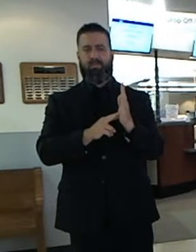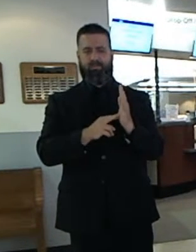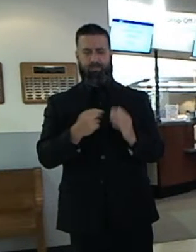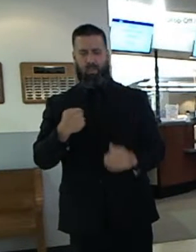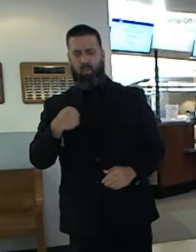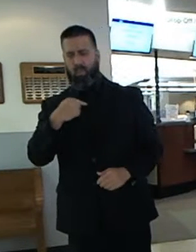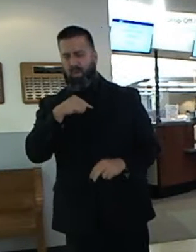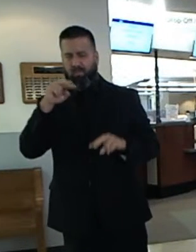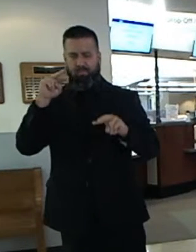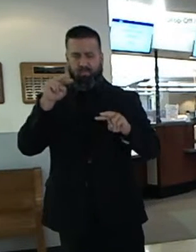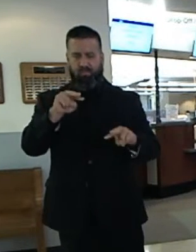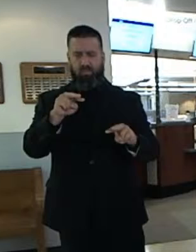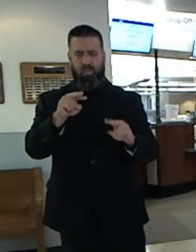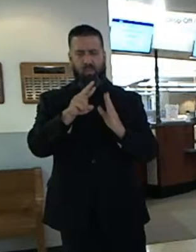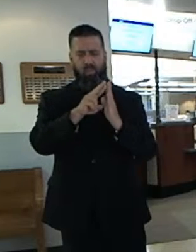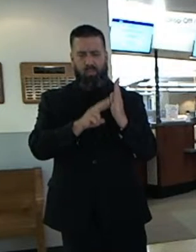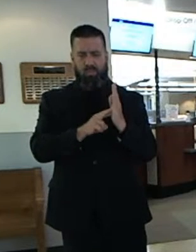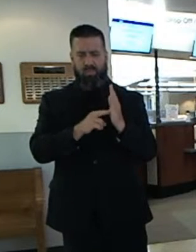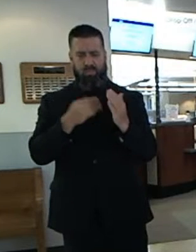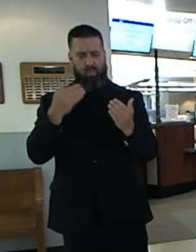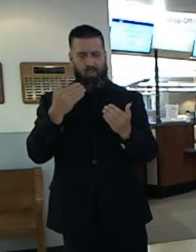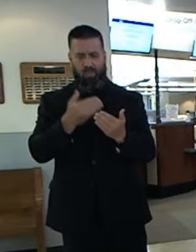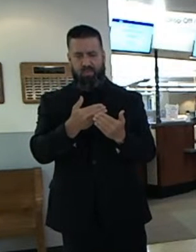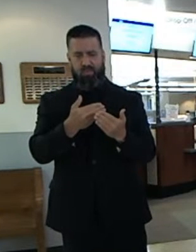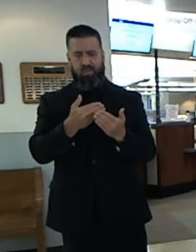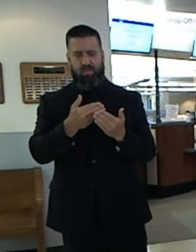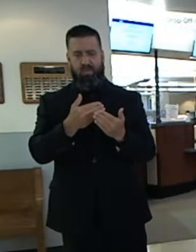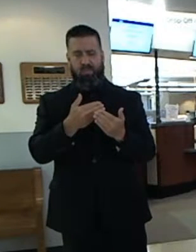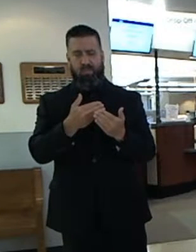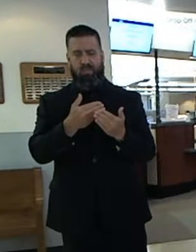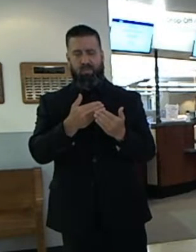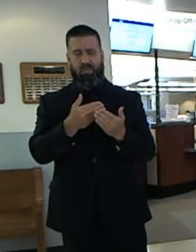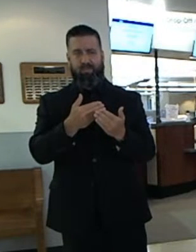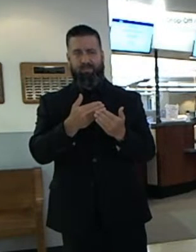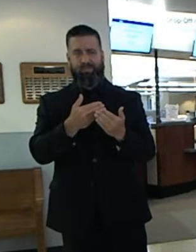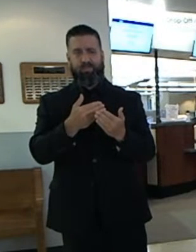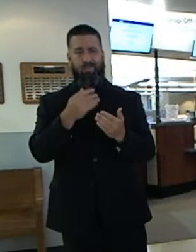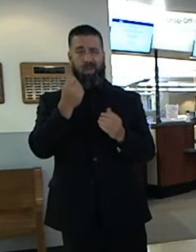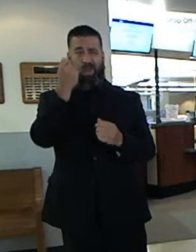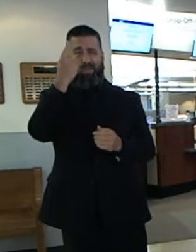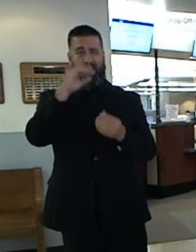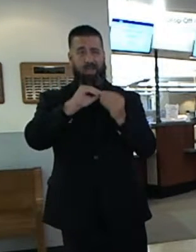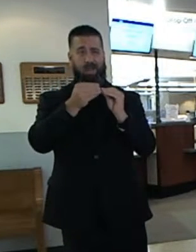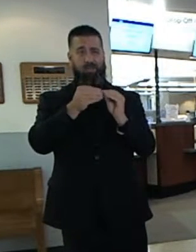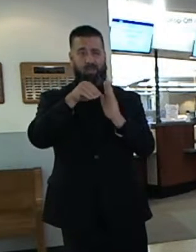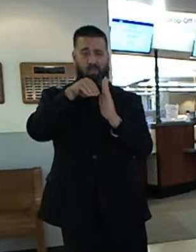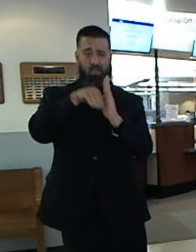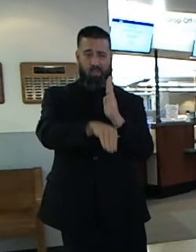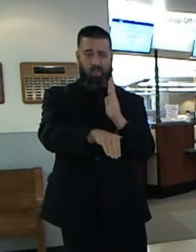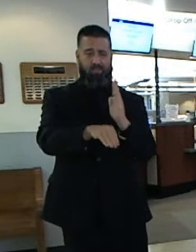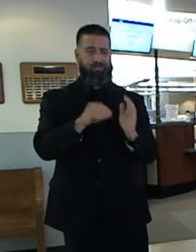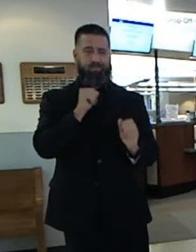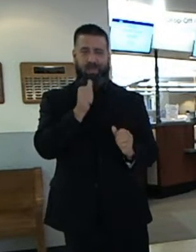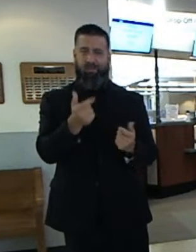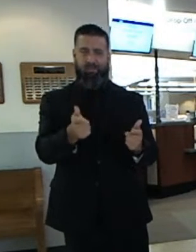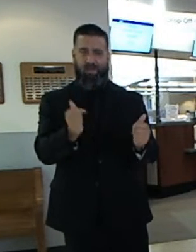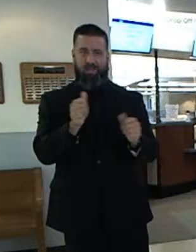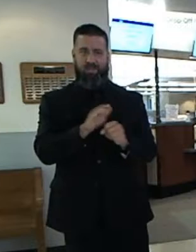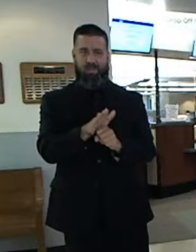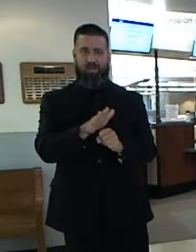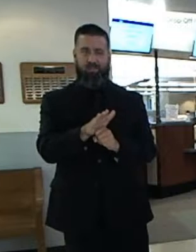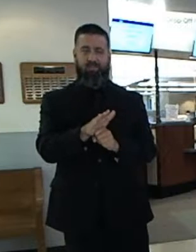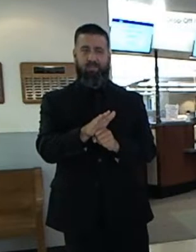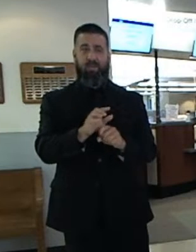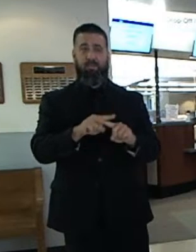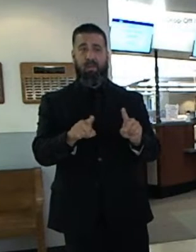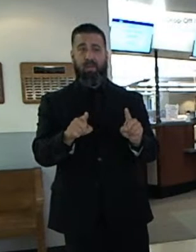guidelines closely. We aren't seeing a decline quickly enough, in the case rate right now to relax restrictions, but